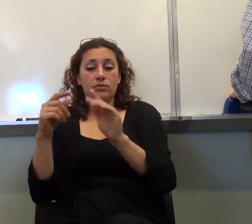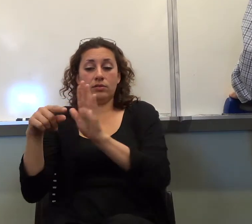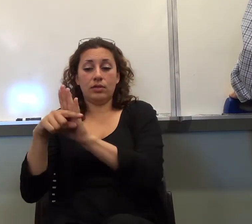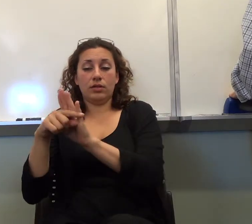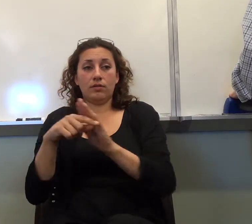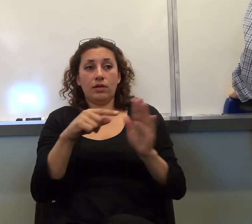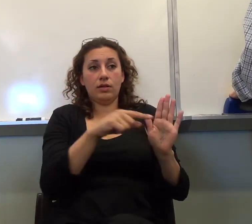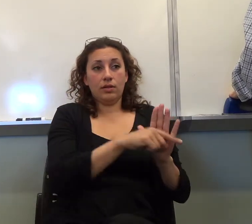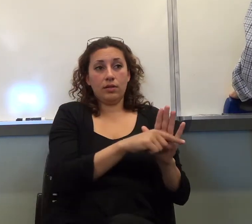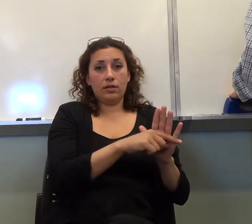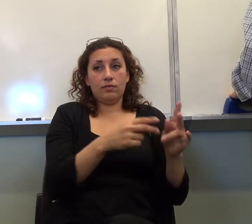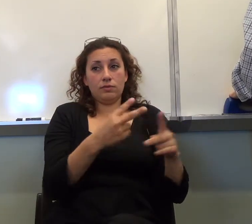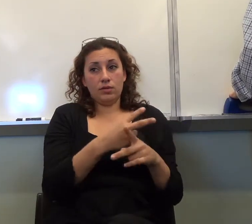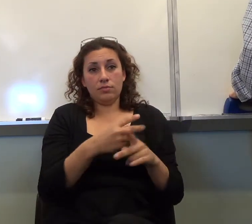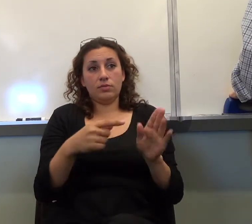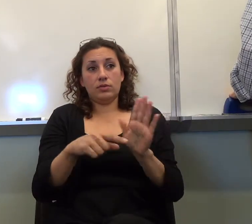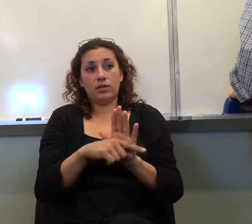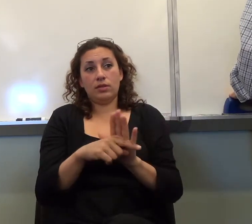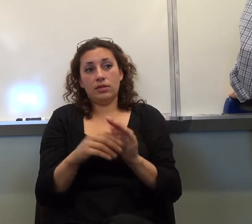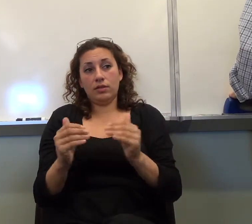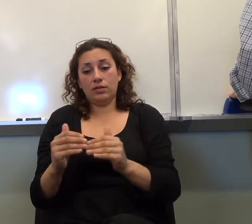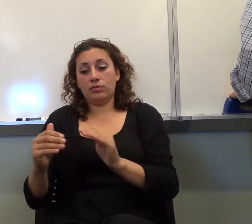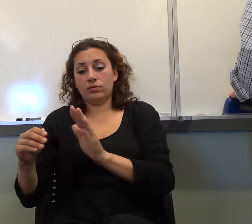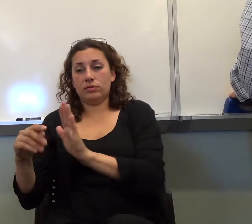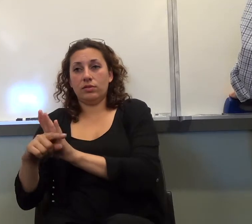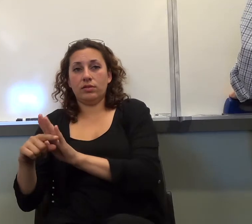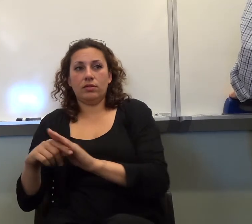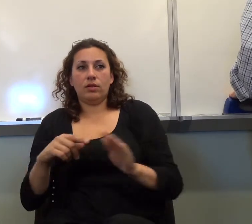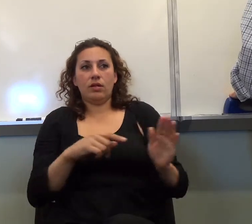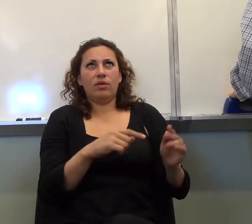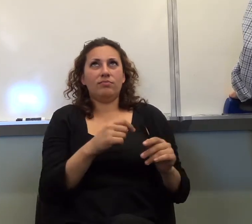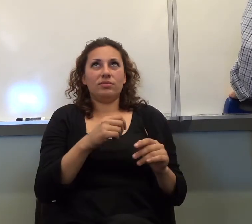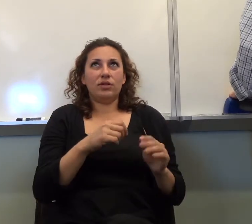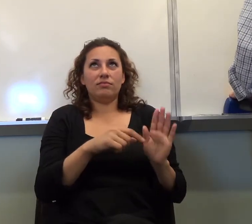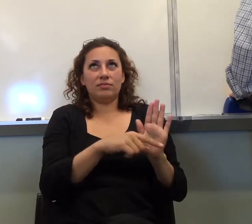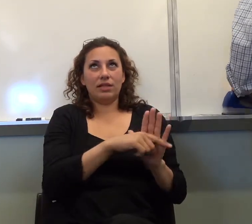a positive equals a negative. A negative times a negative equals a positive.